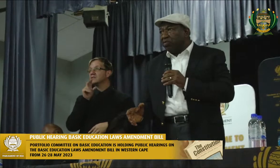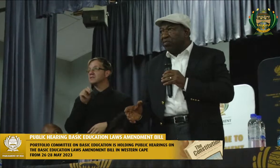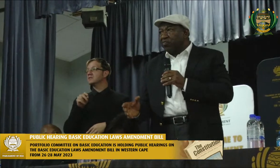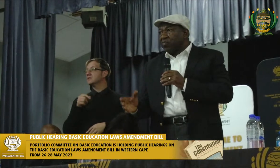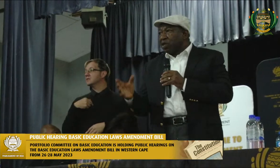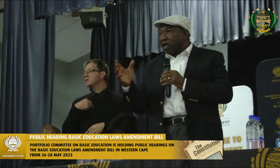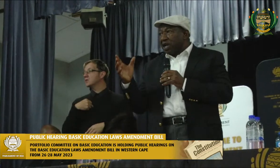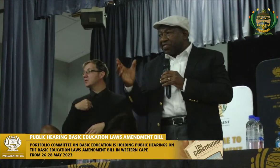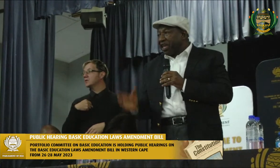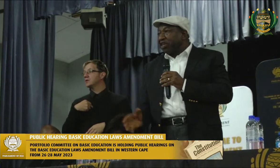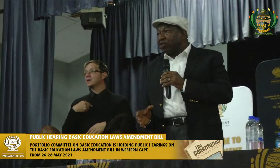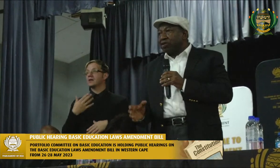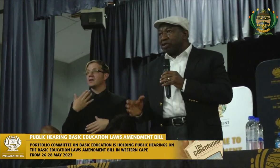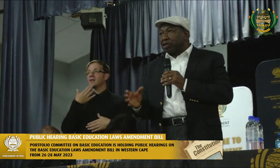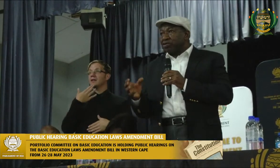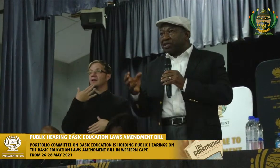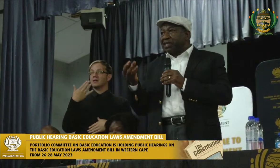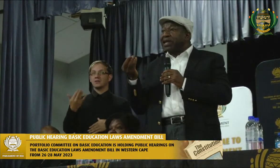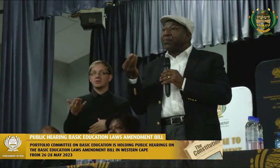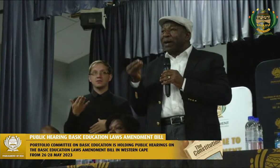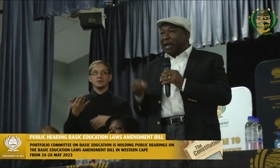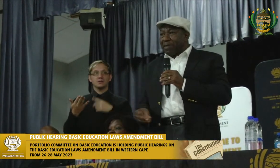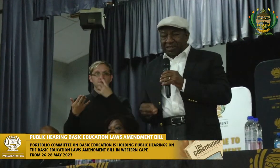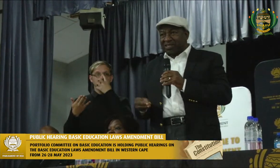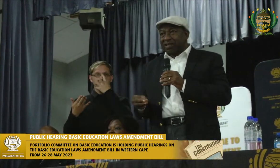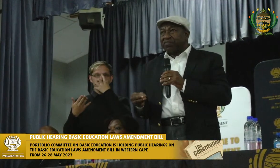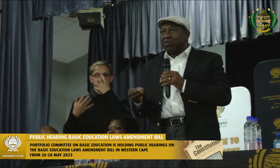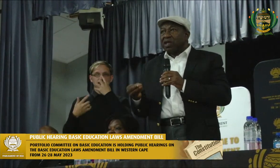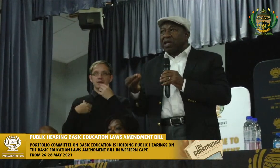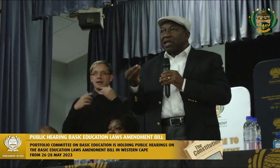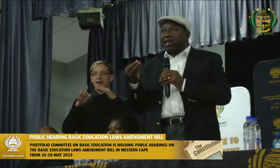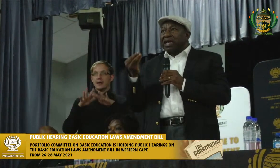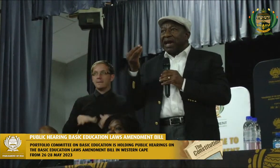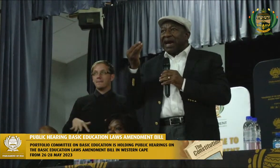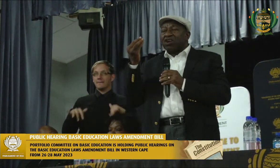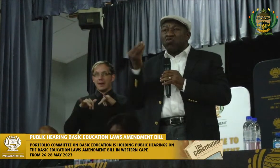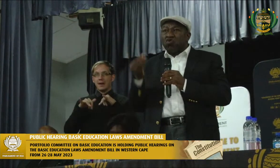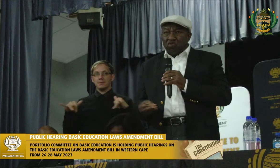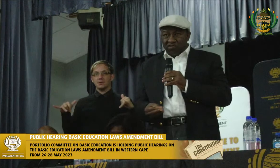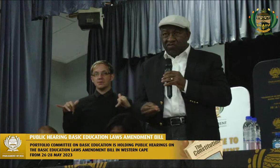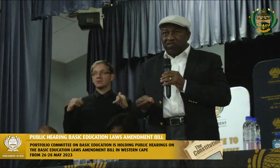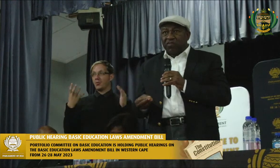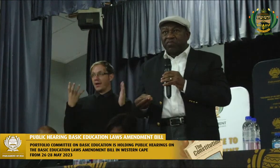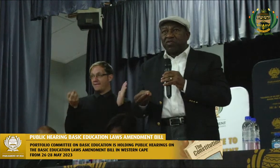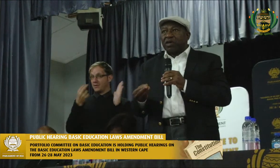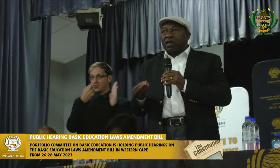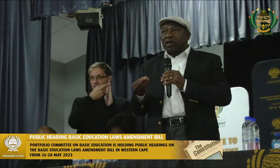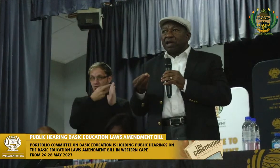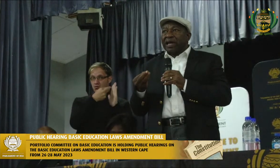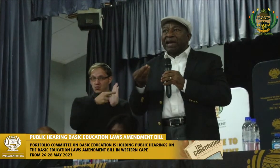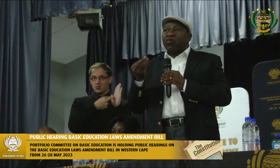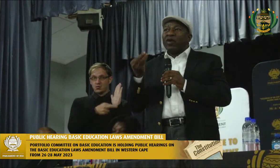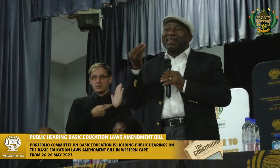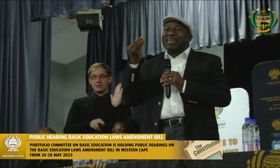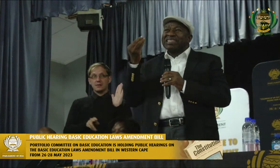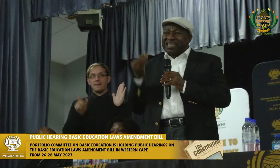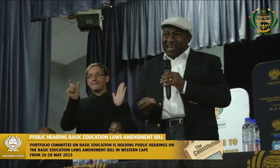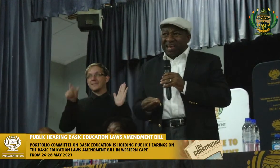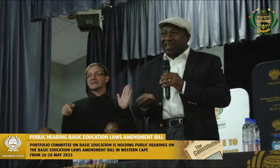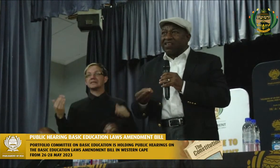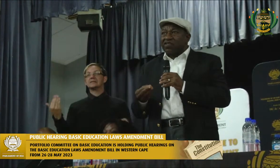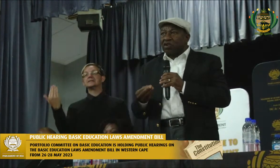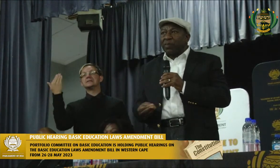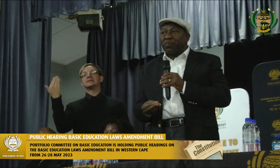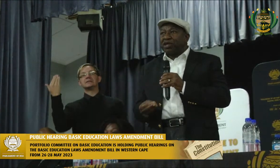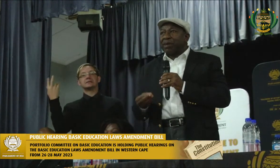you and thank you. You see, in Parliament, there are rules. When the